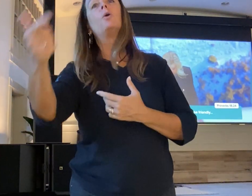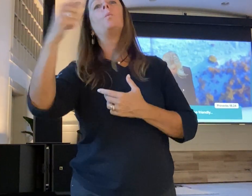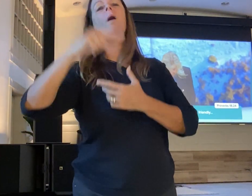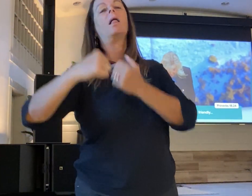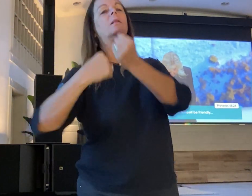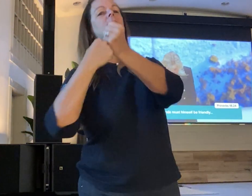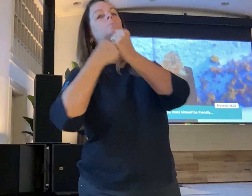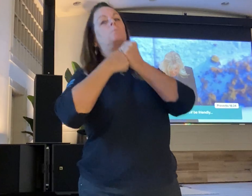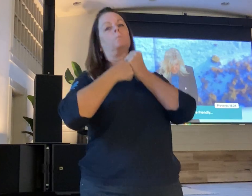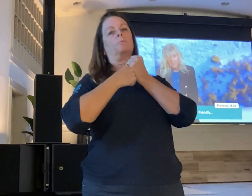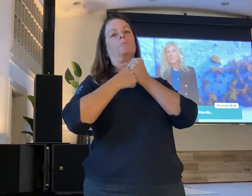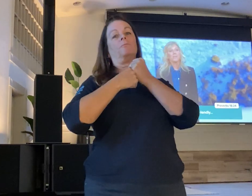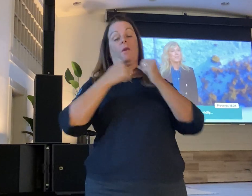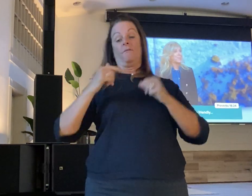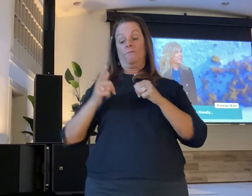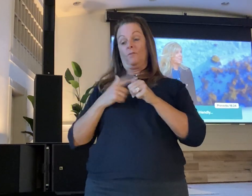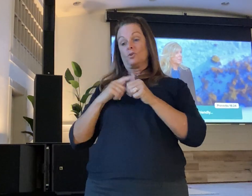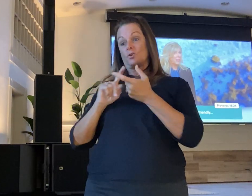friends must himself be friendly.